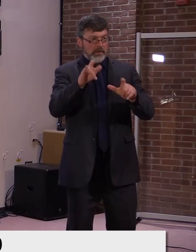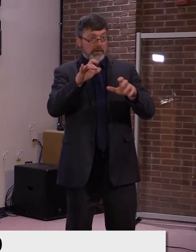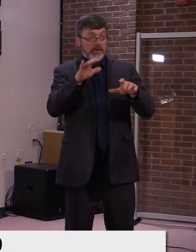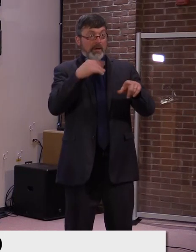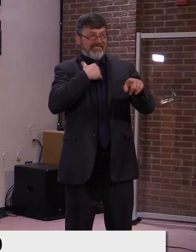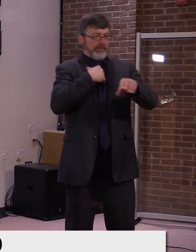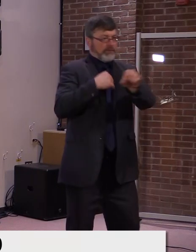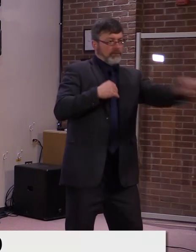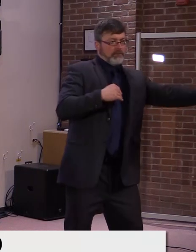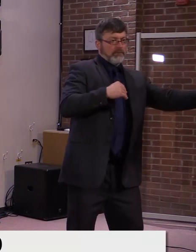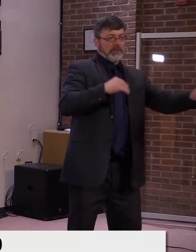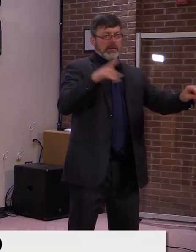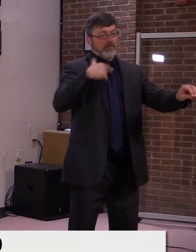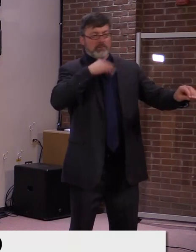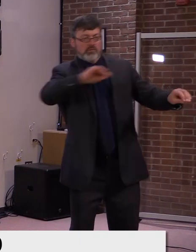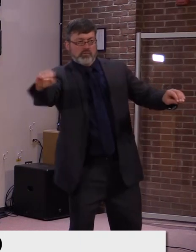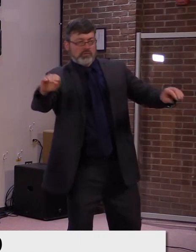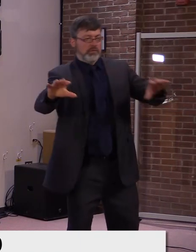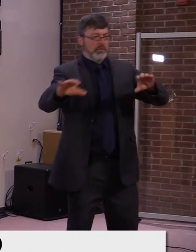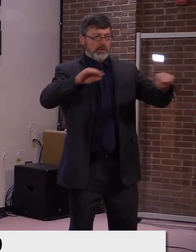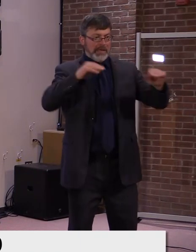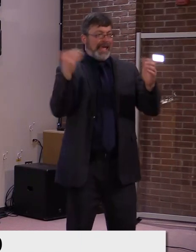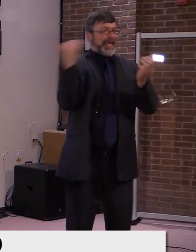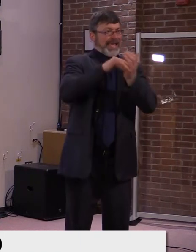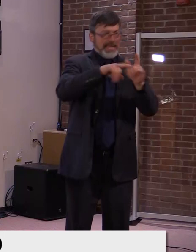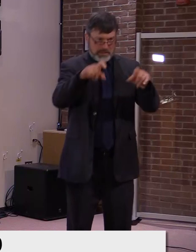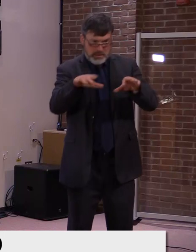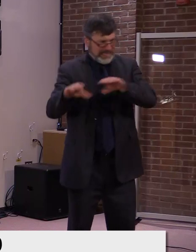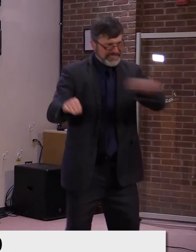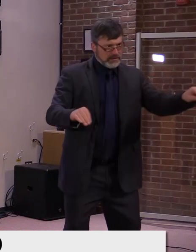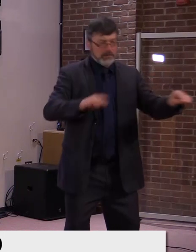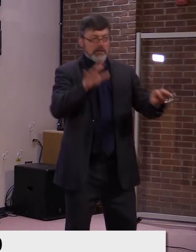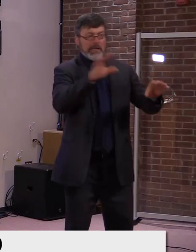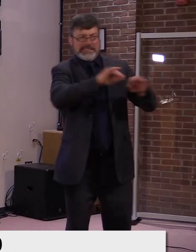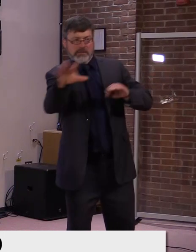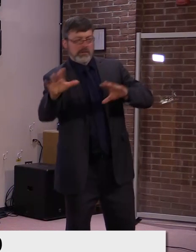thing is even refining our cohort